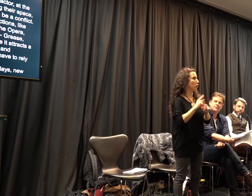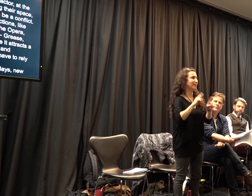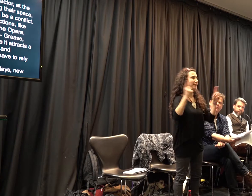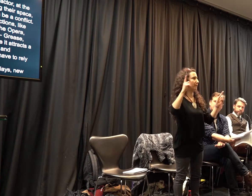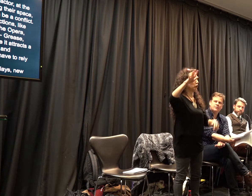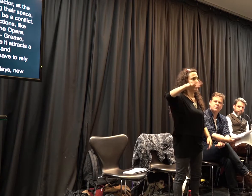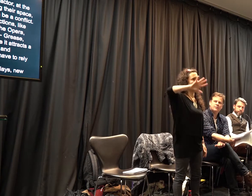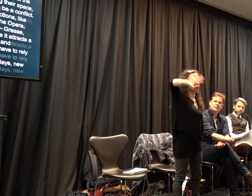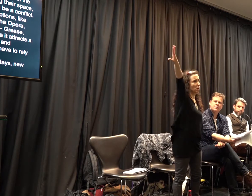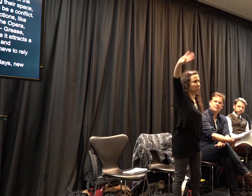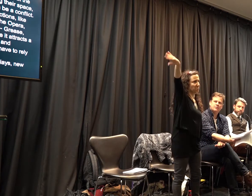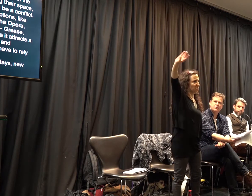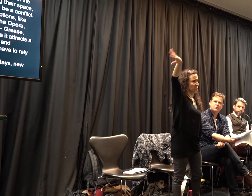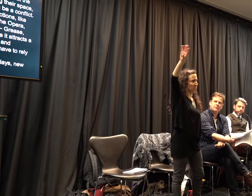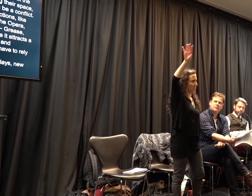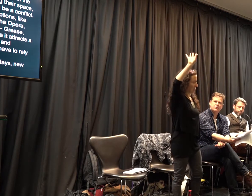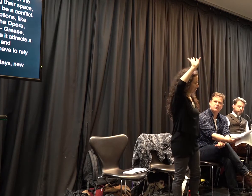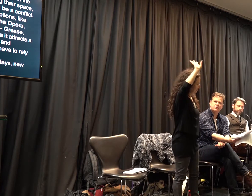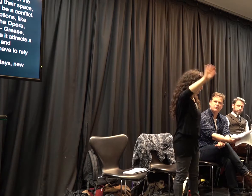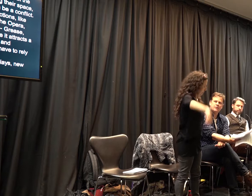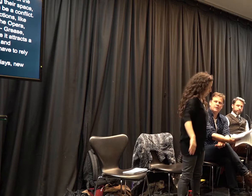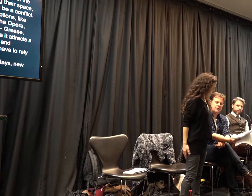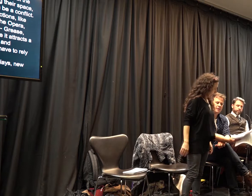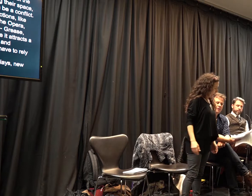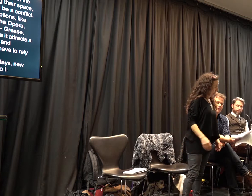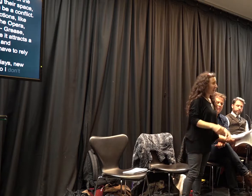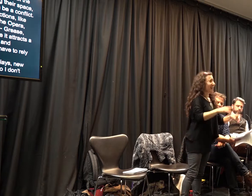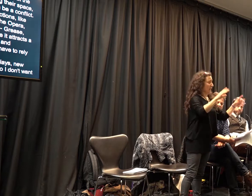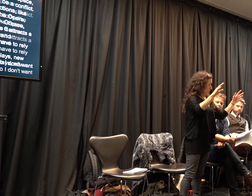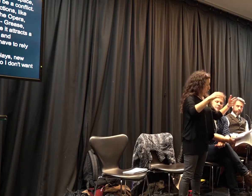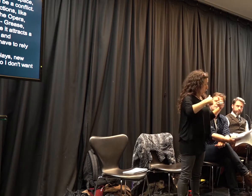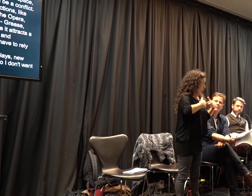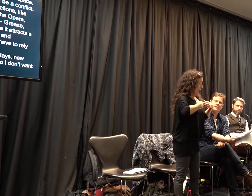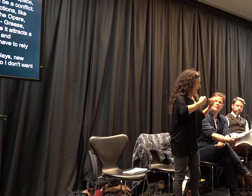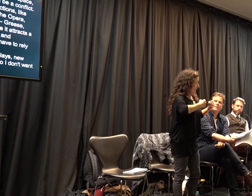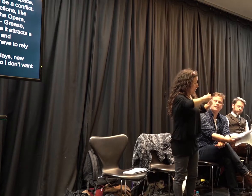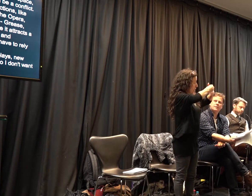So I don't want to talk about commercial West End, because it's a very different conversation.